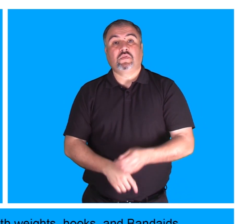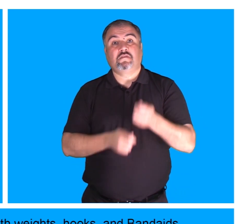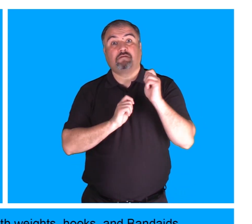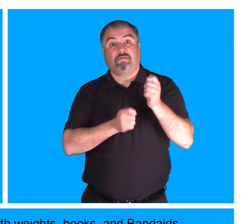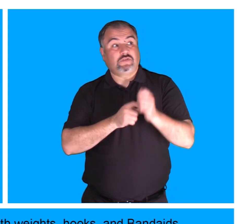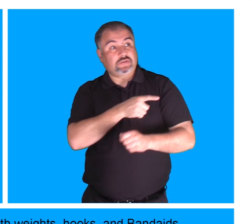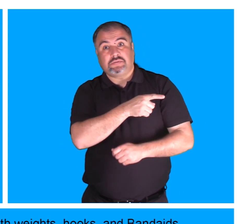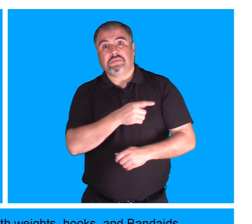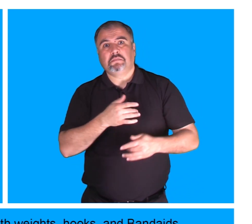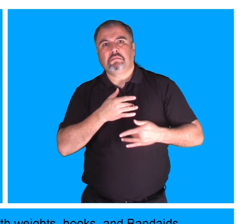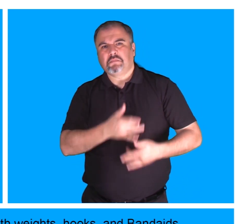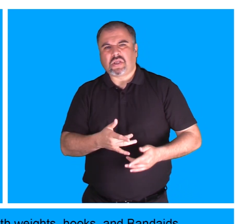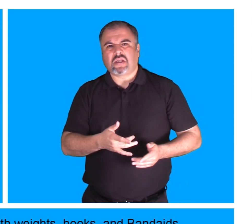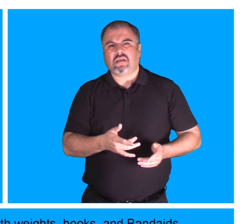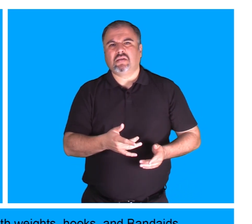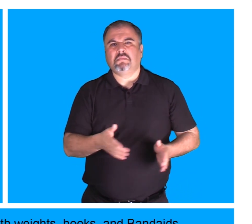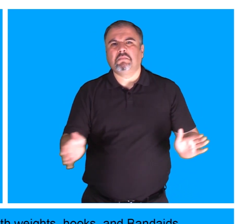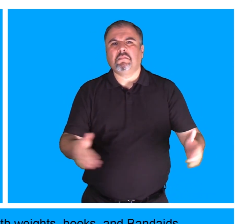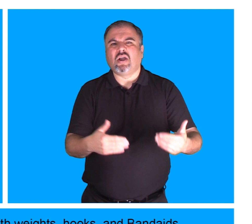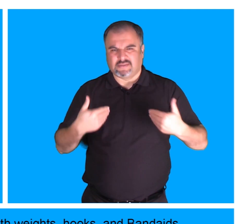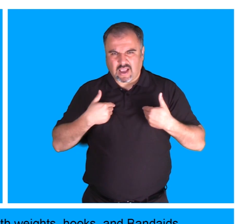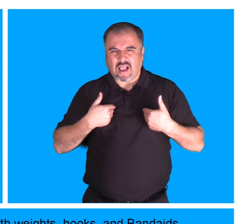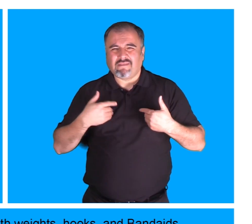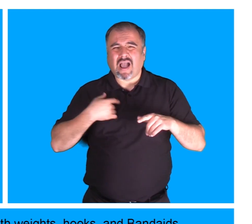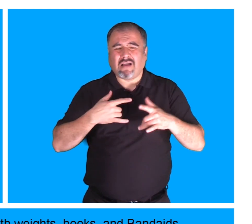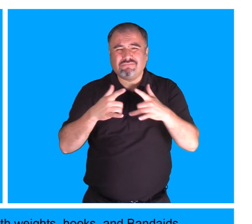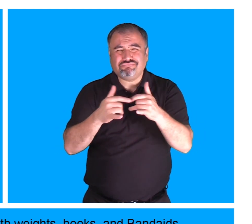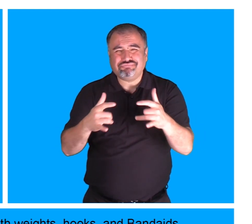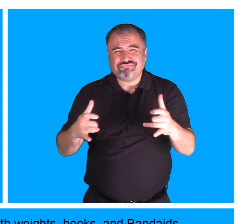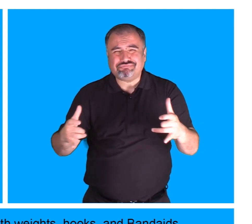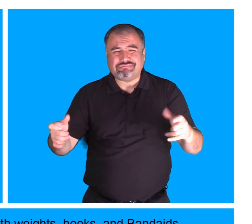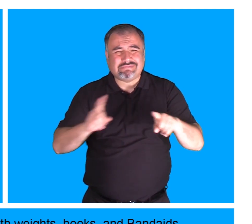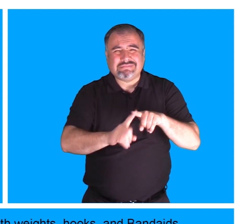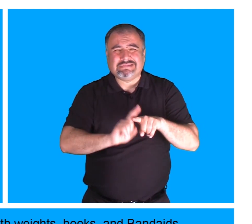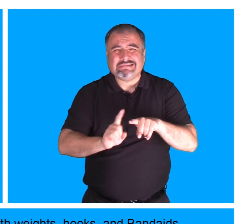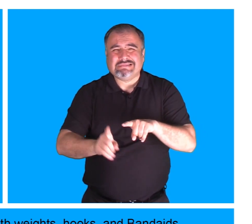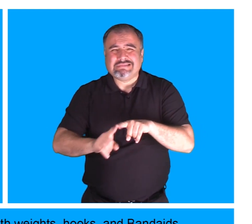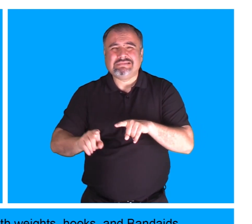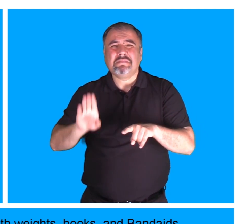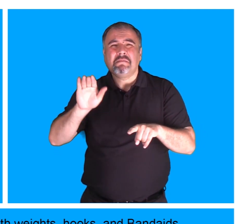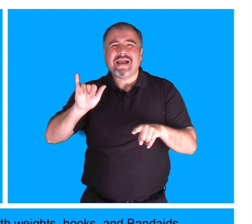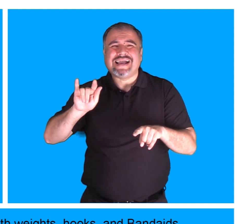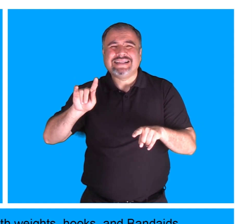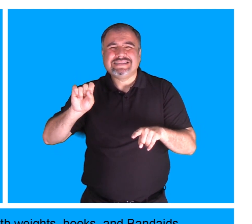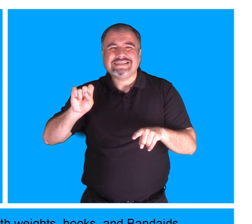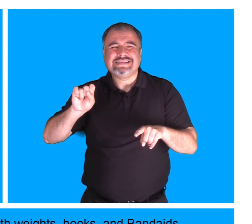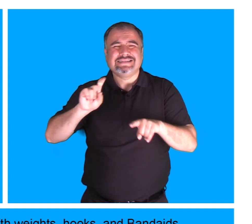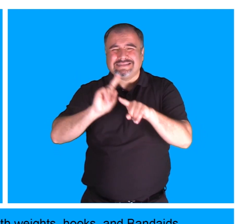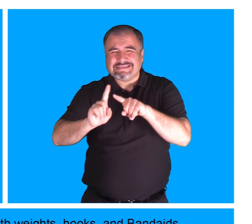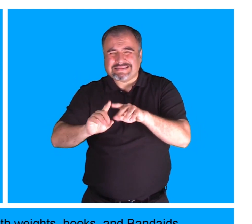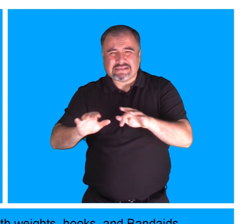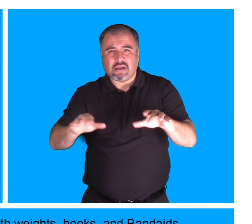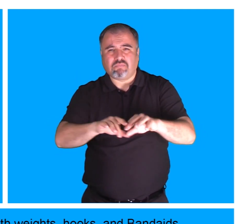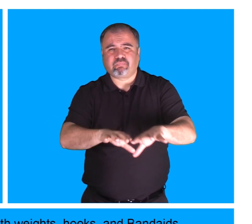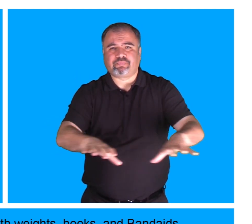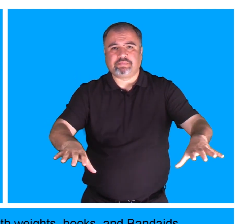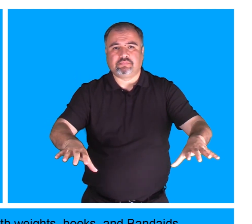Most fishermen have their own well-stocked tackle box with bait and scores of other things they might